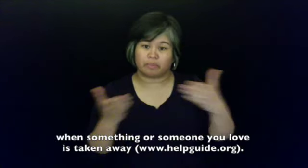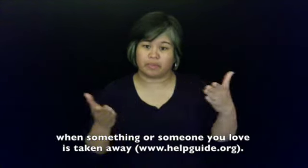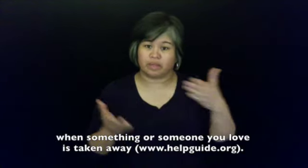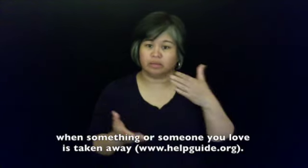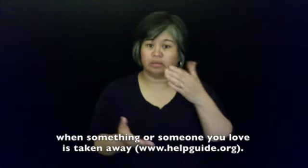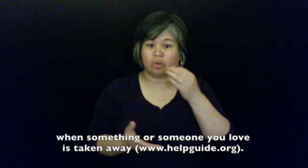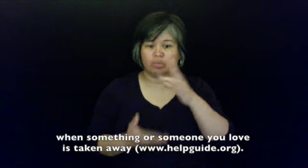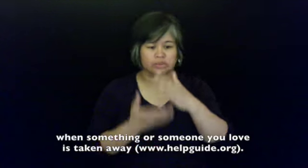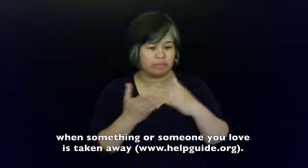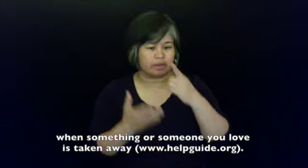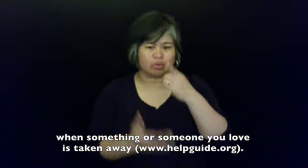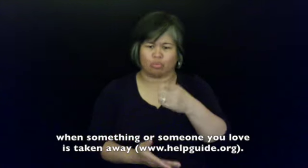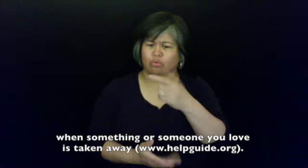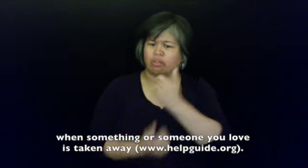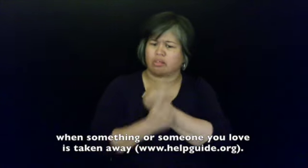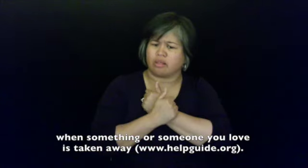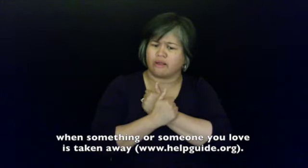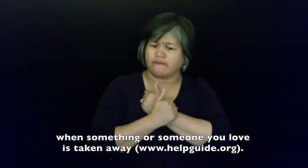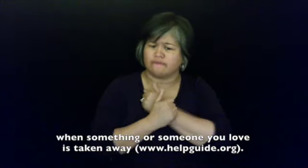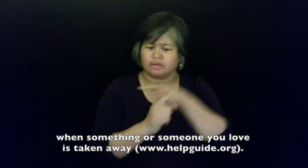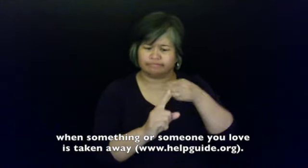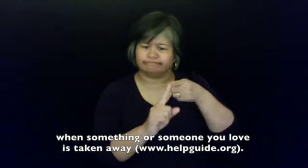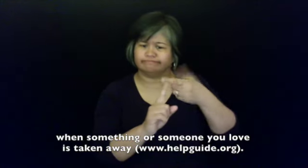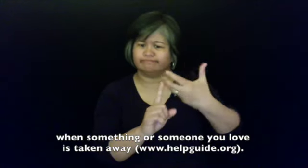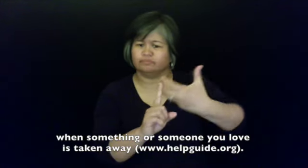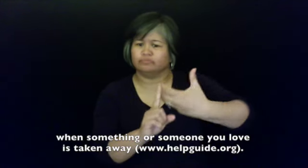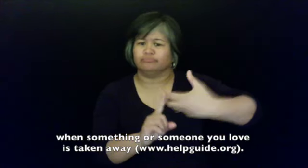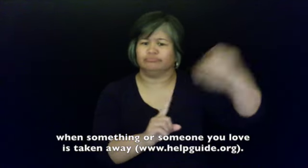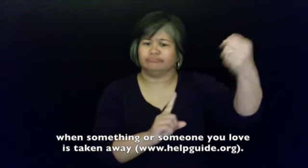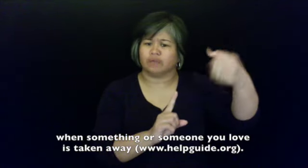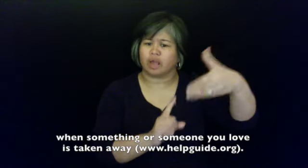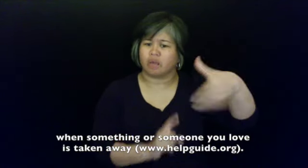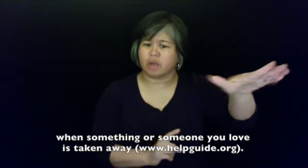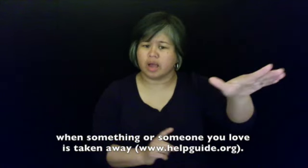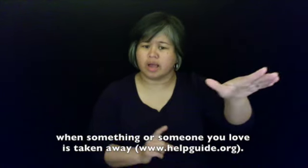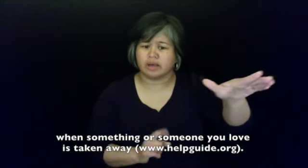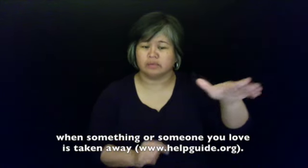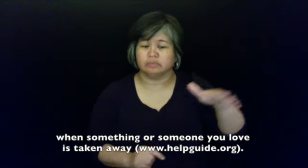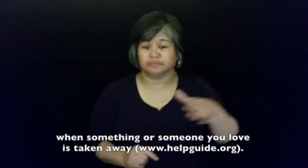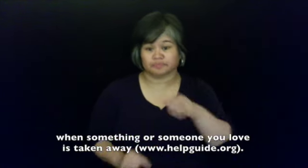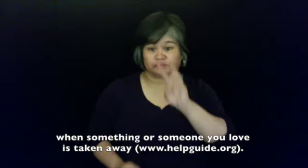When something happens to someone you love, is taking away,